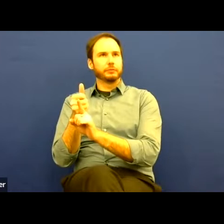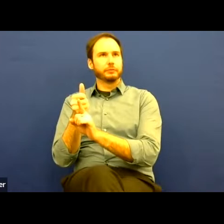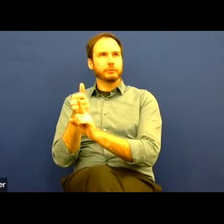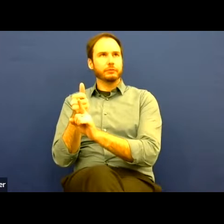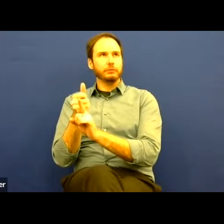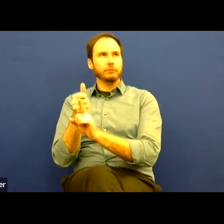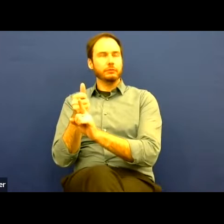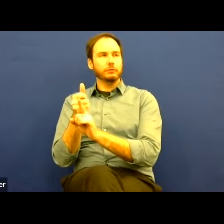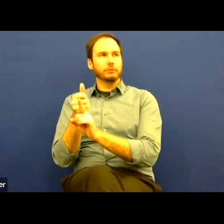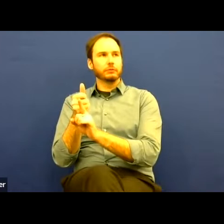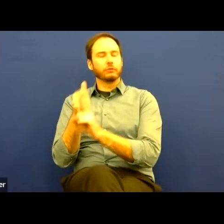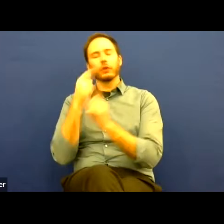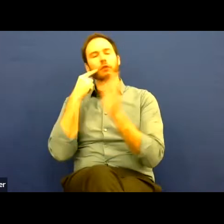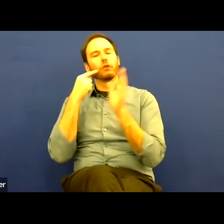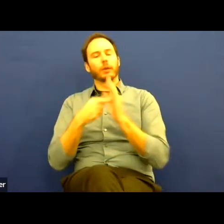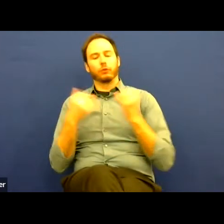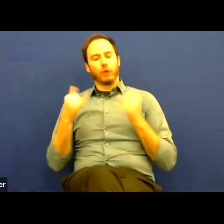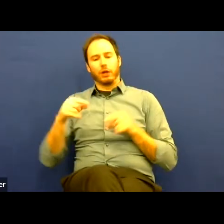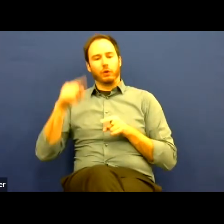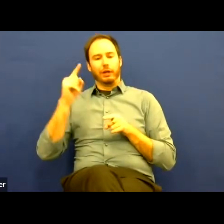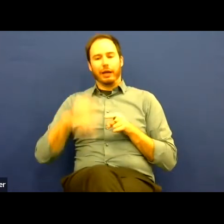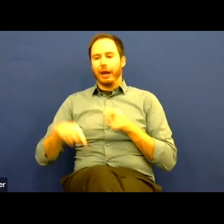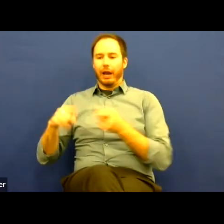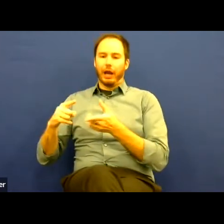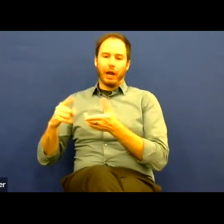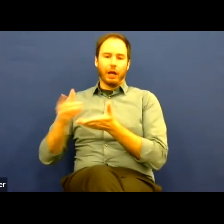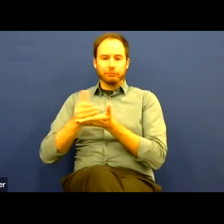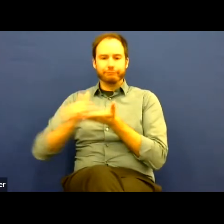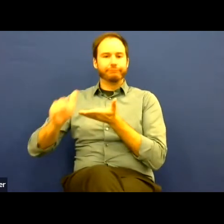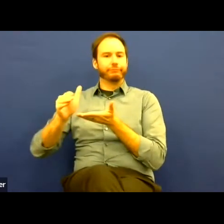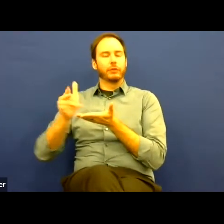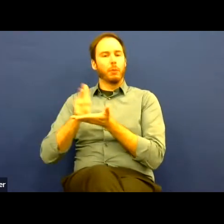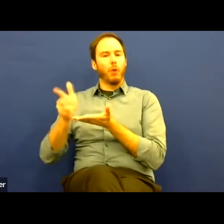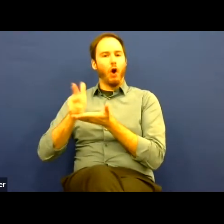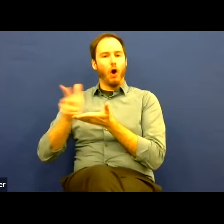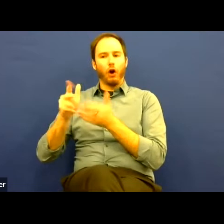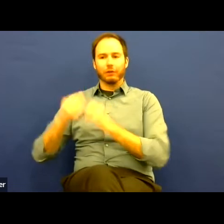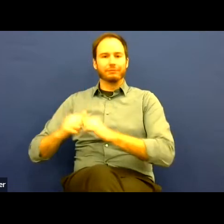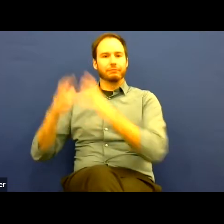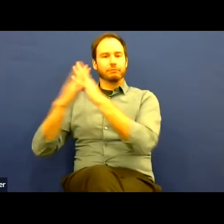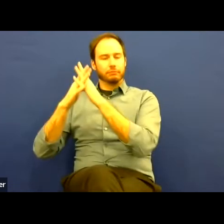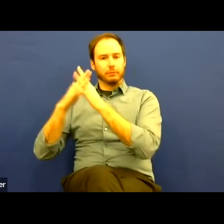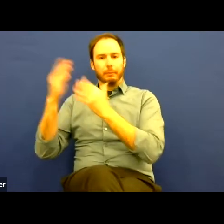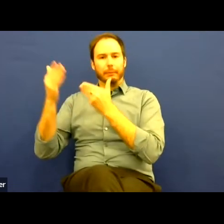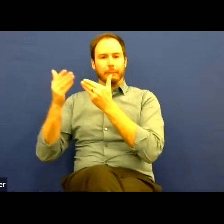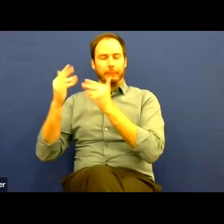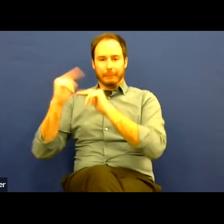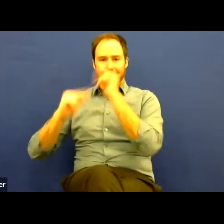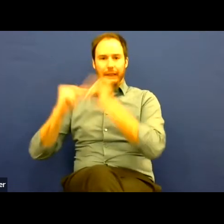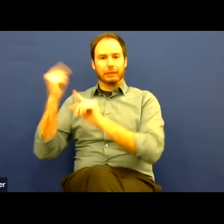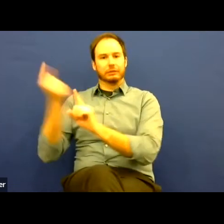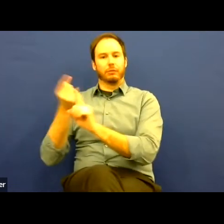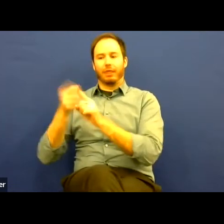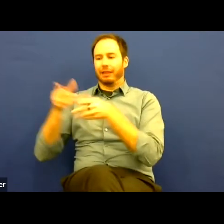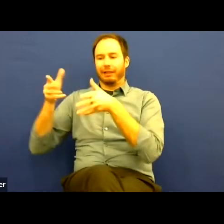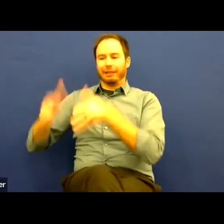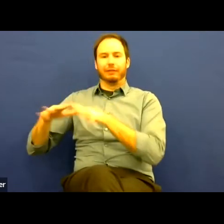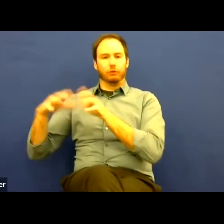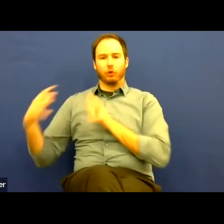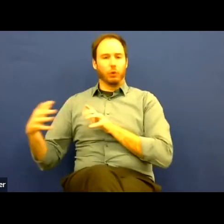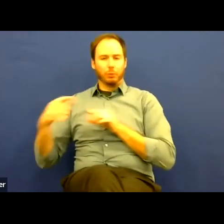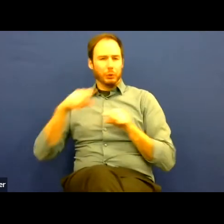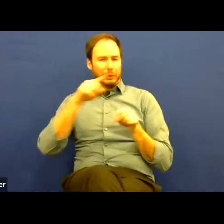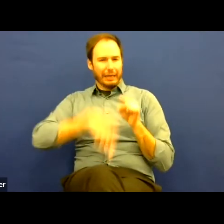you wouldn't be able to, for instance, just take the parking lot, develop that as something else, leave the dome building behind, because you can't